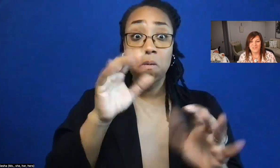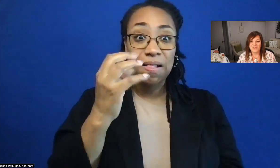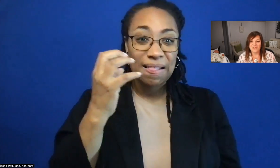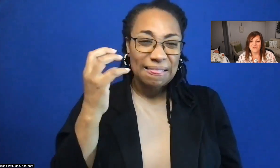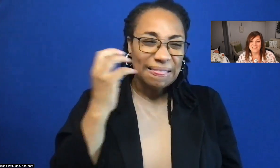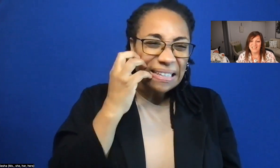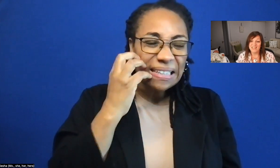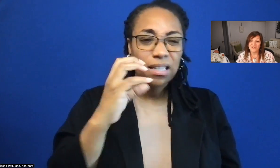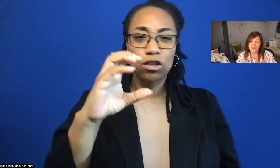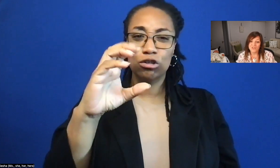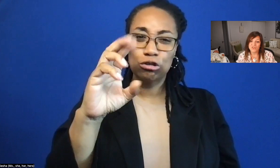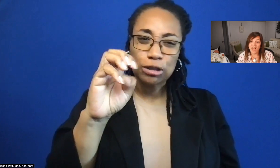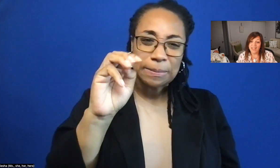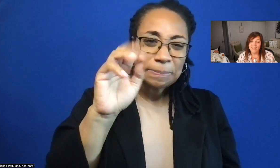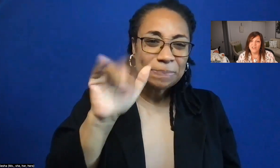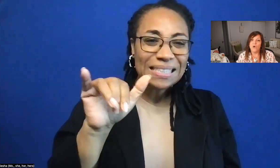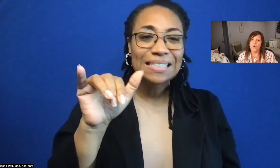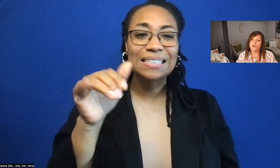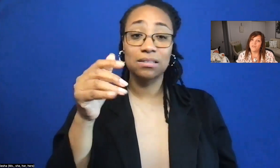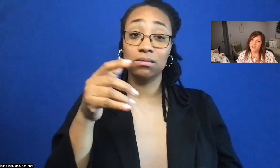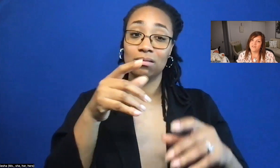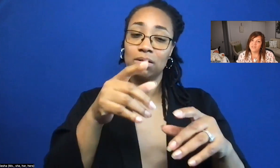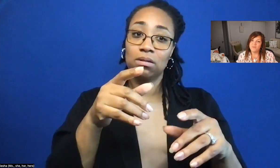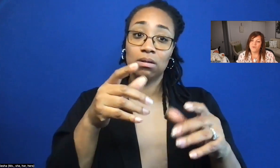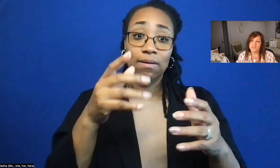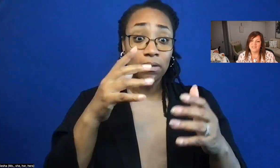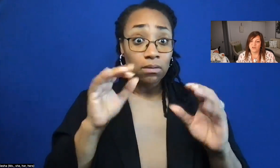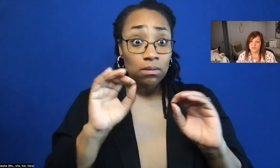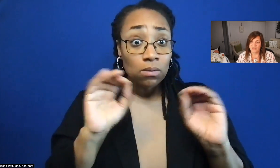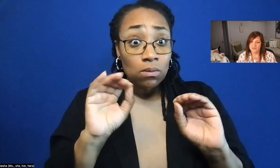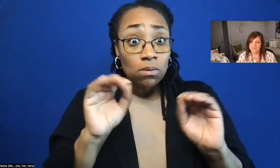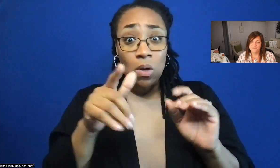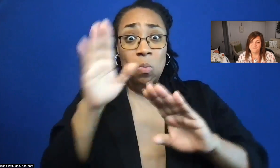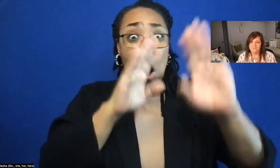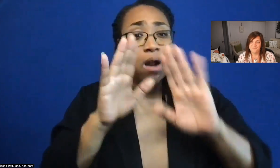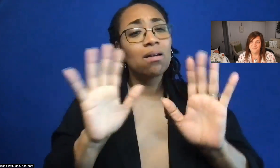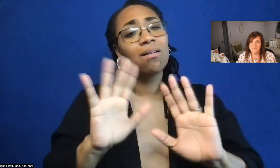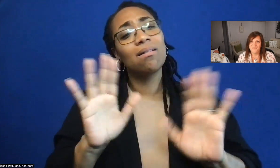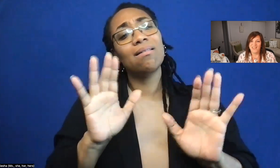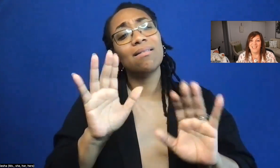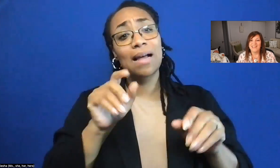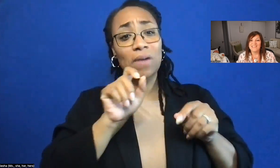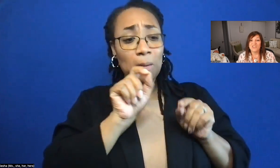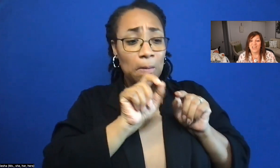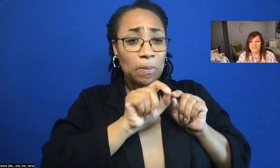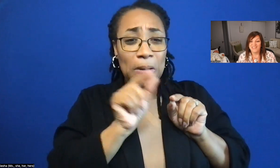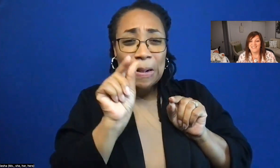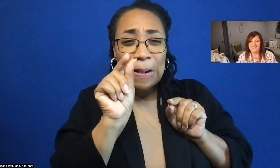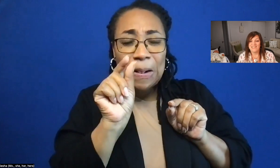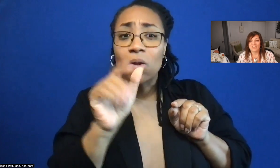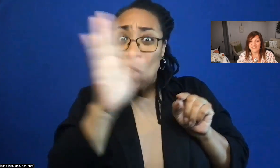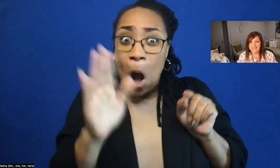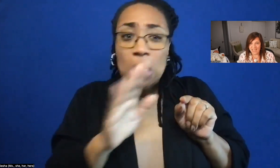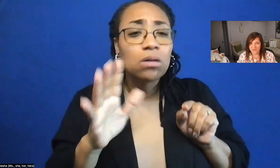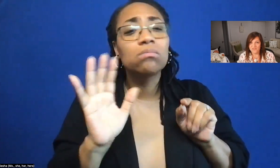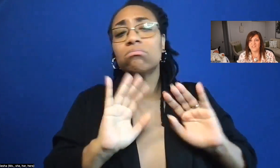alarmed if you don't see any your first try or if you never see more than small amounts. It is generally